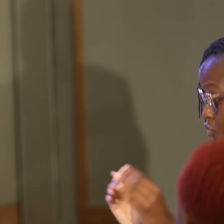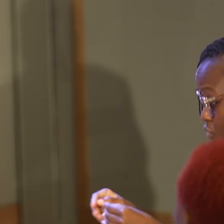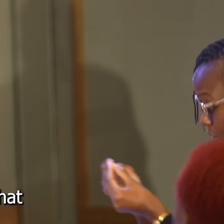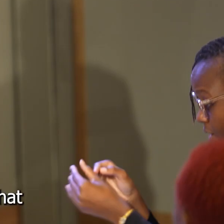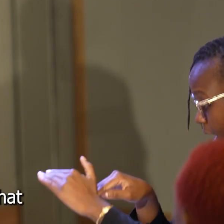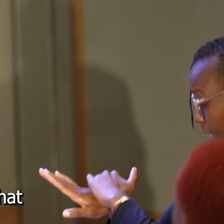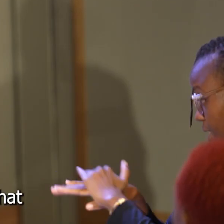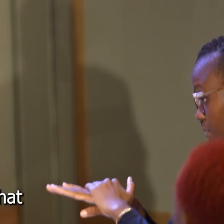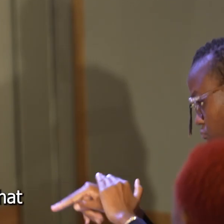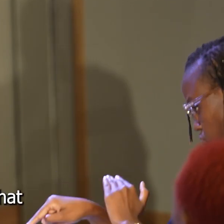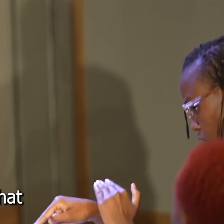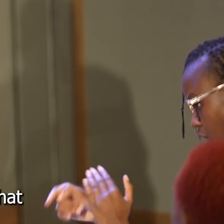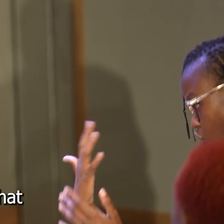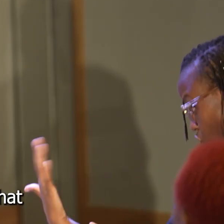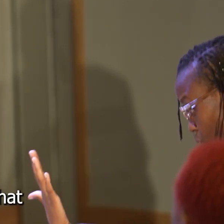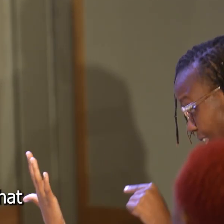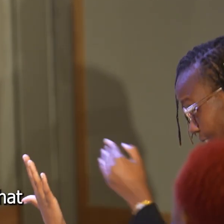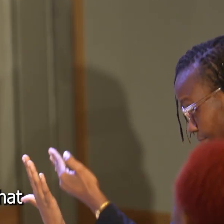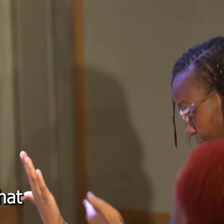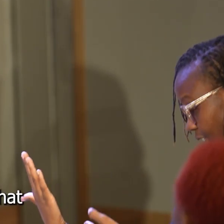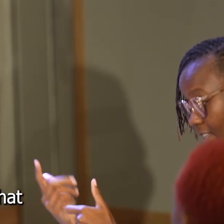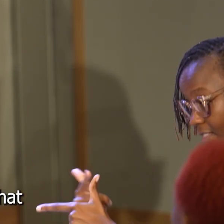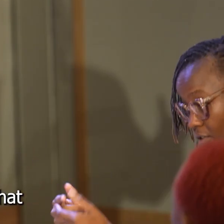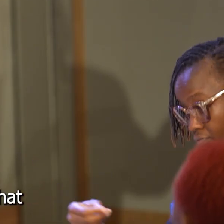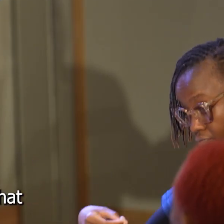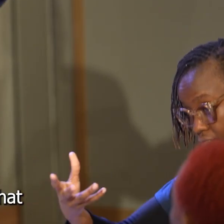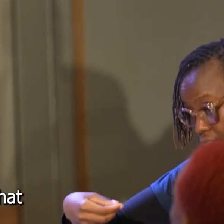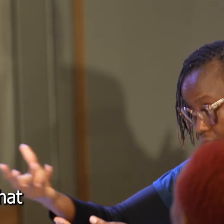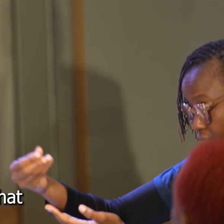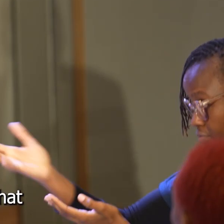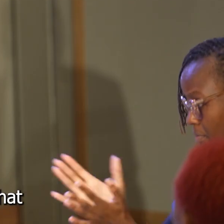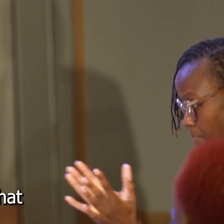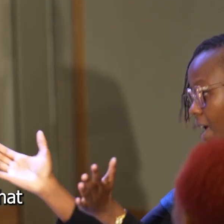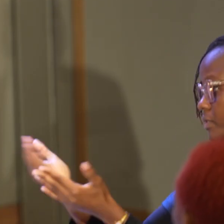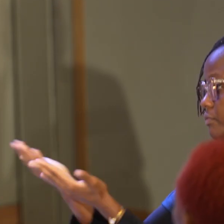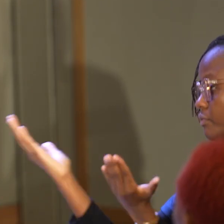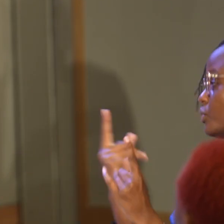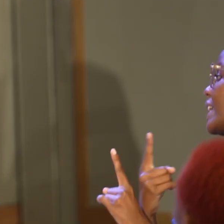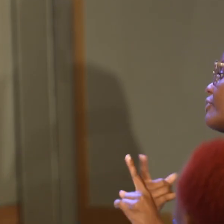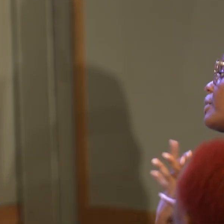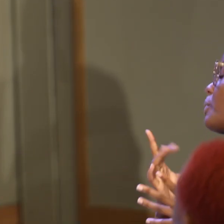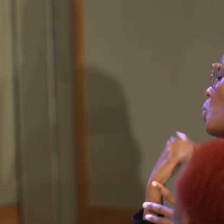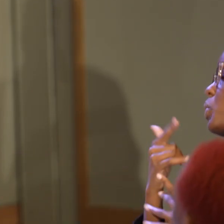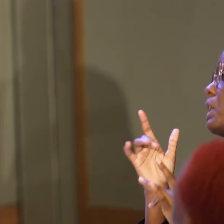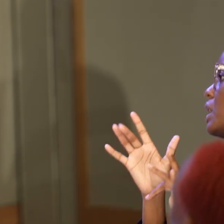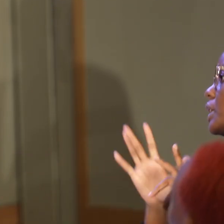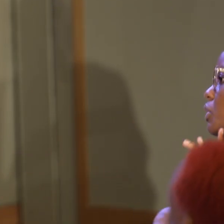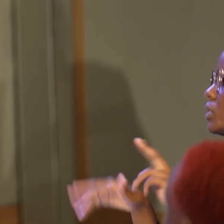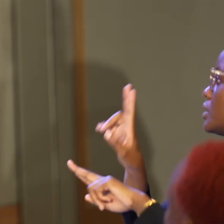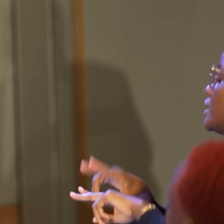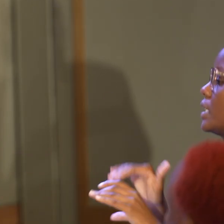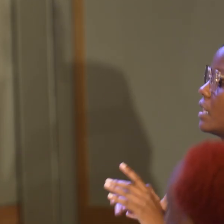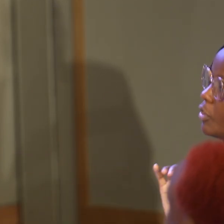access of these documents to a wider audience of the users of that who could not come and sit in the